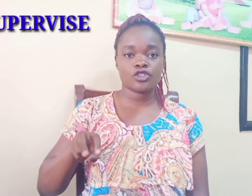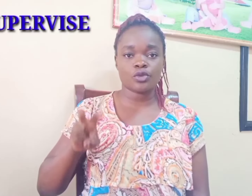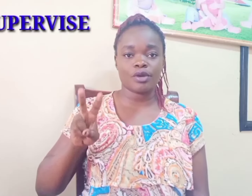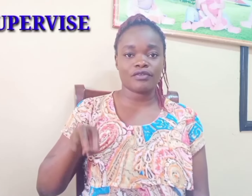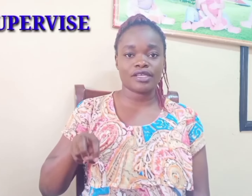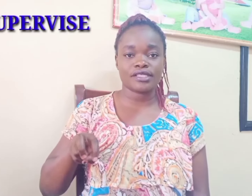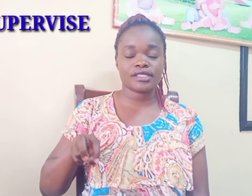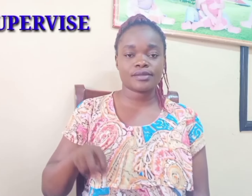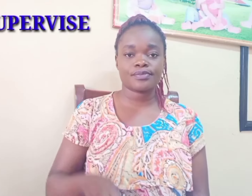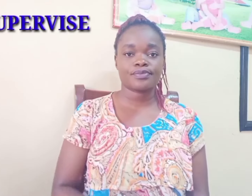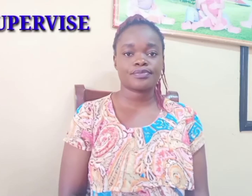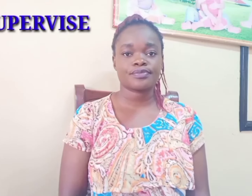Supervise.